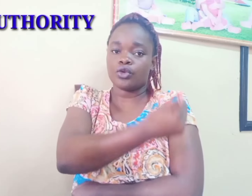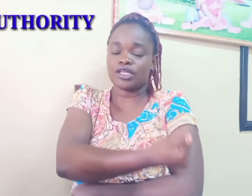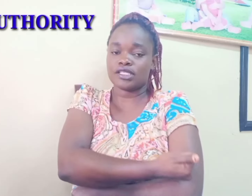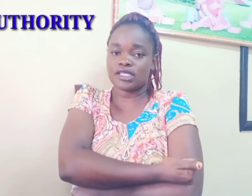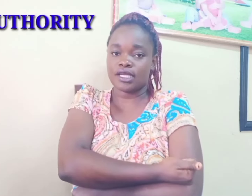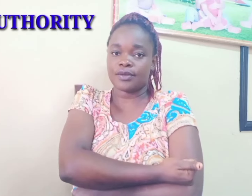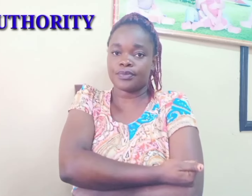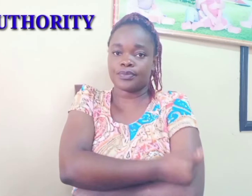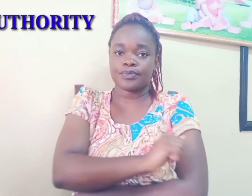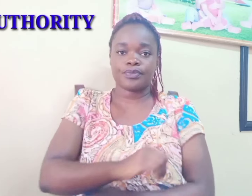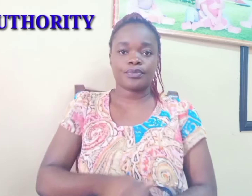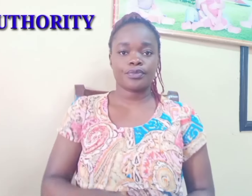Authority.